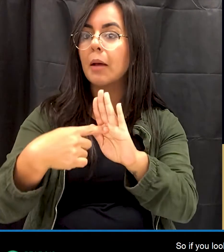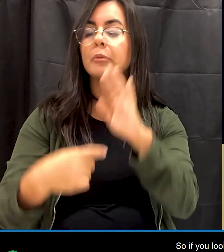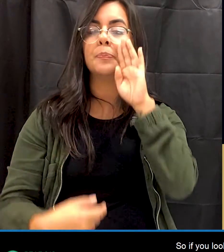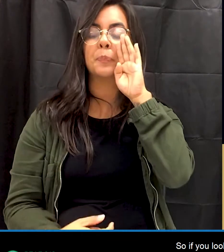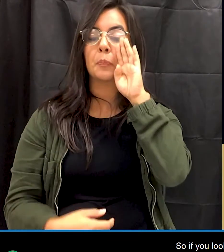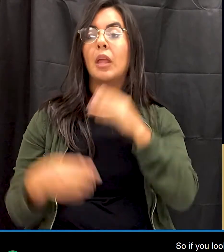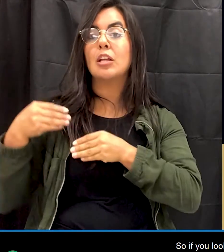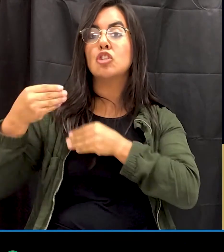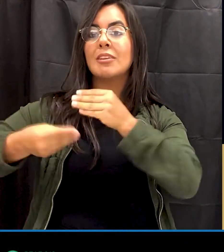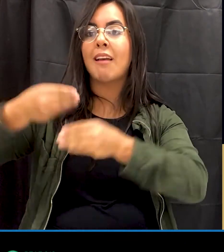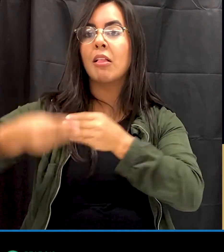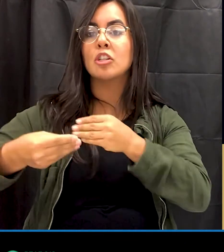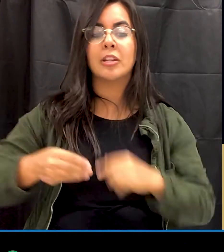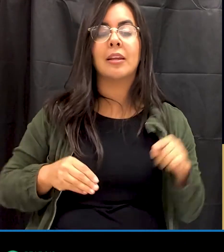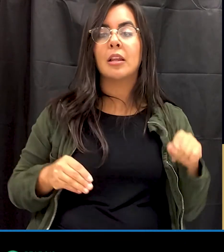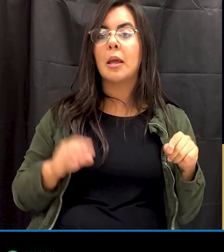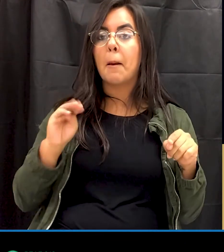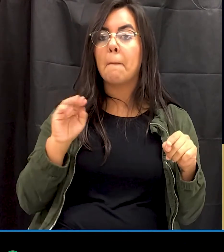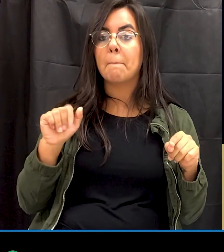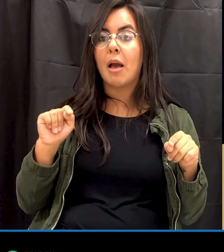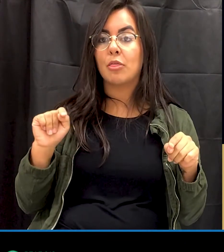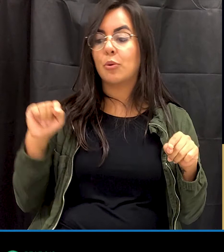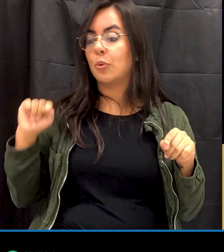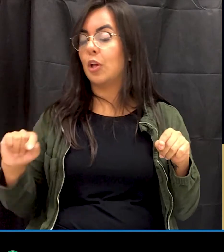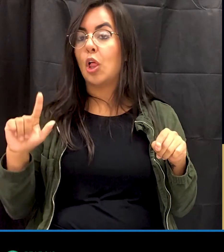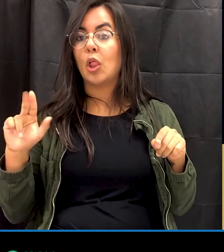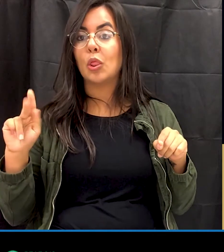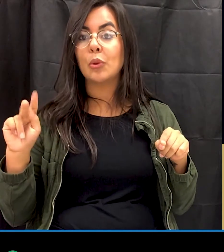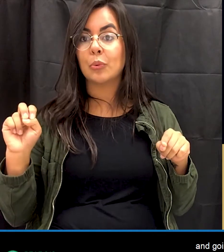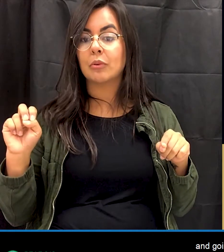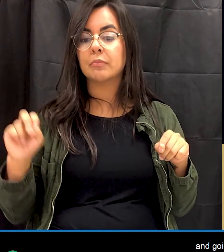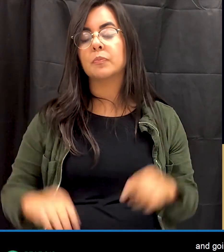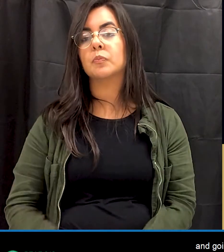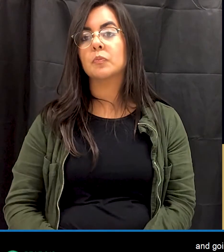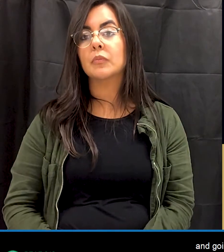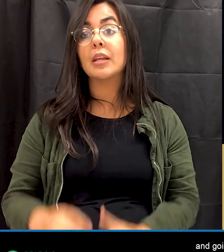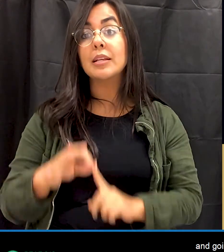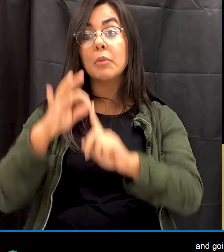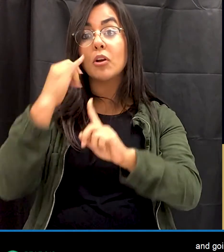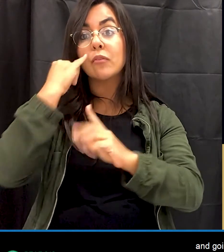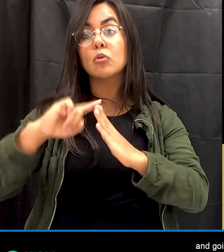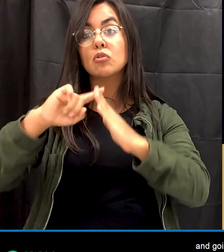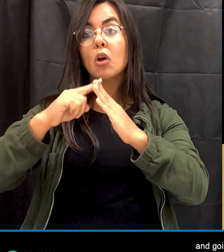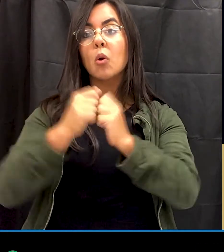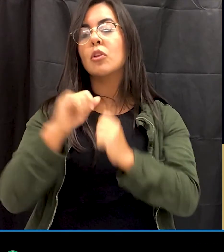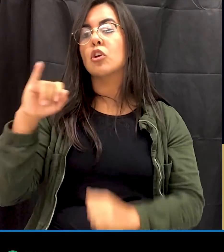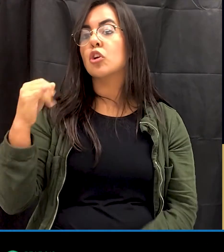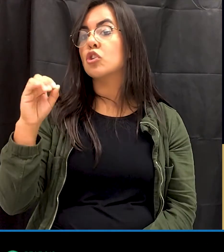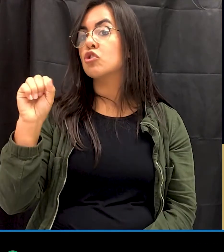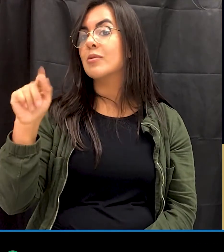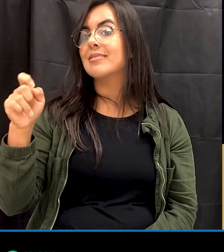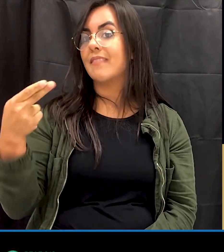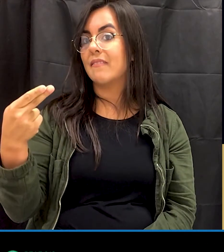you look at Luke 3, you can sort of line the names up, especially beginning with Joseph and going back the generations right after that. You can